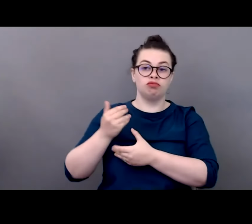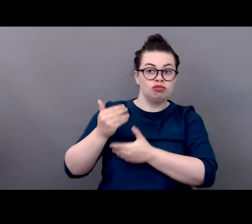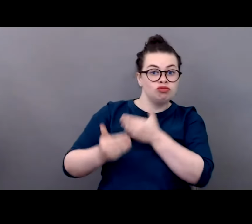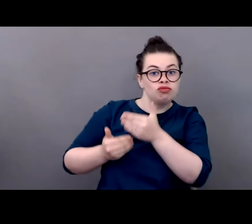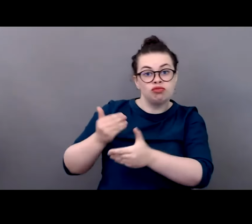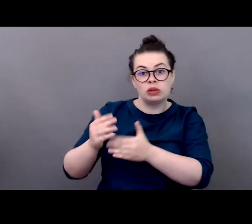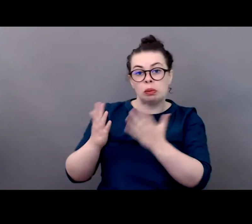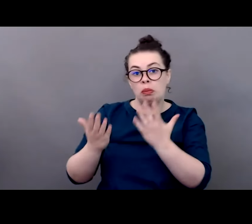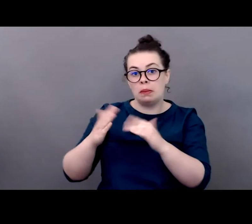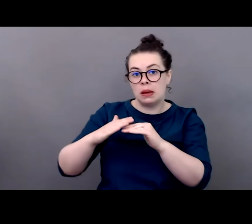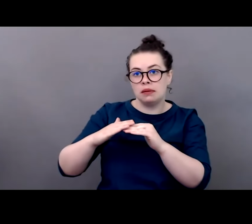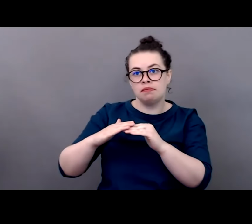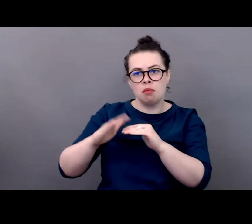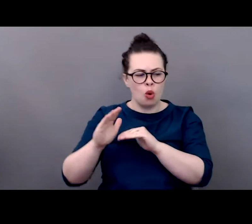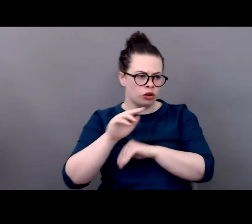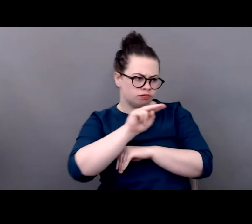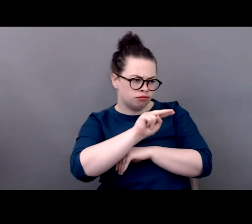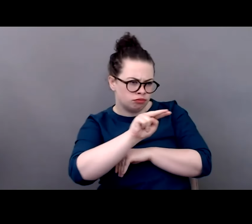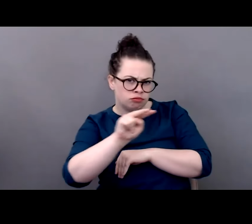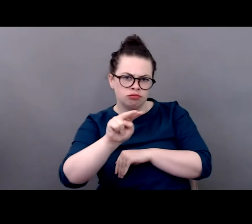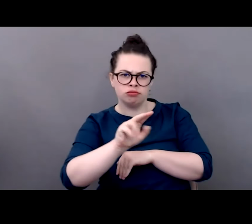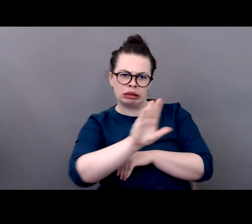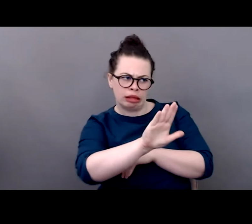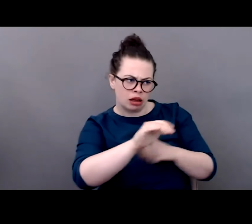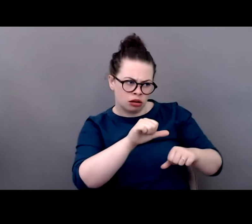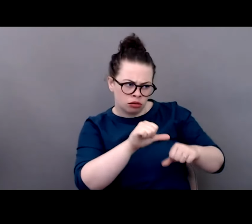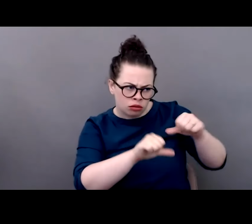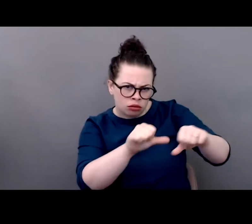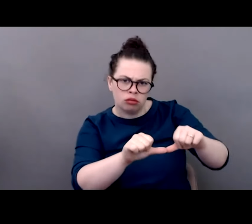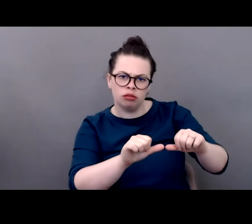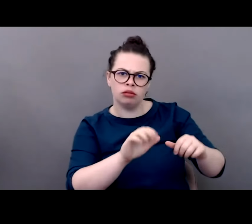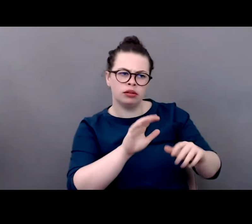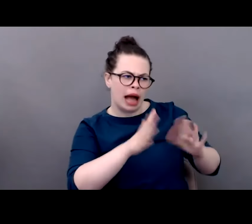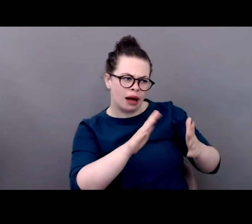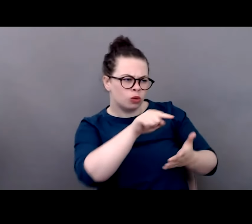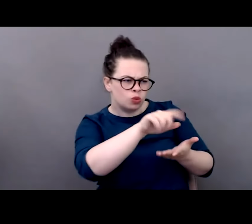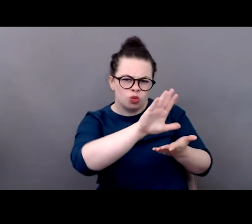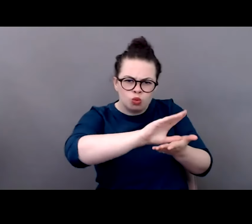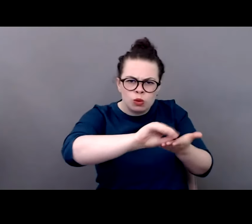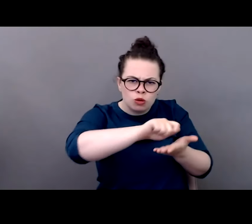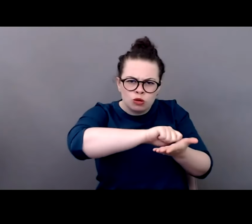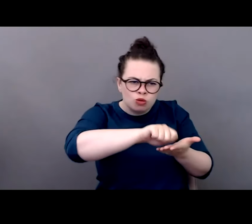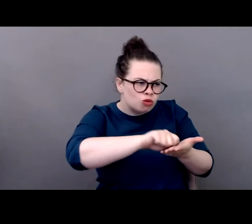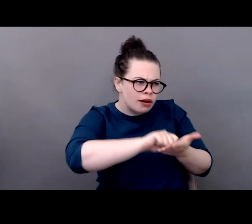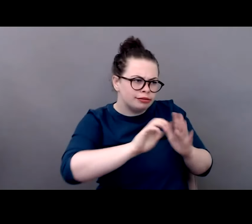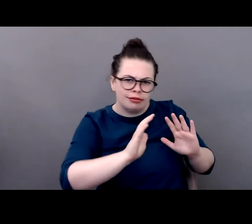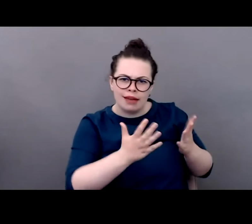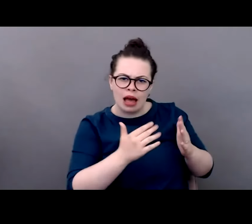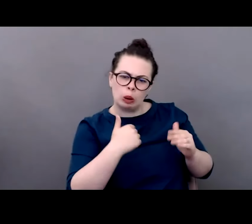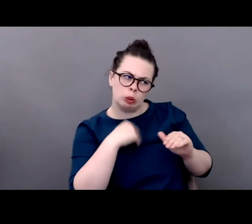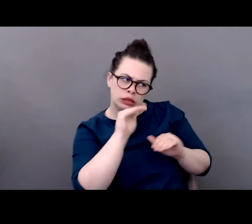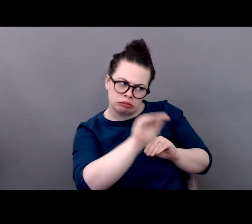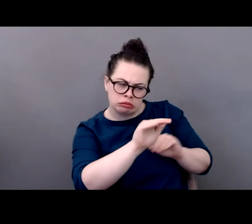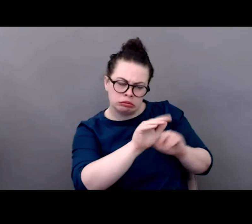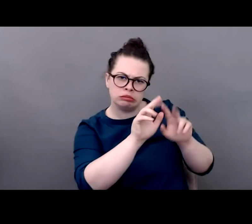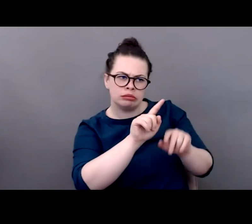expected outcomes. Also to look to other activities in which the reports by organizations of persons with disabilities and